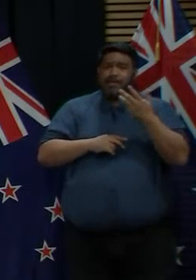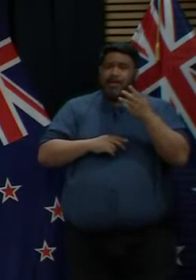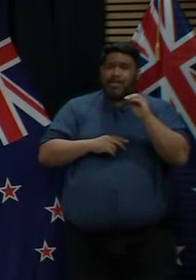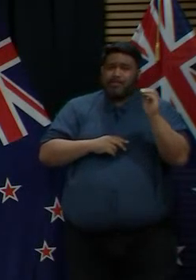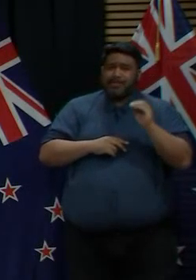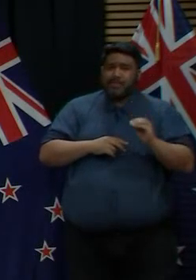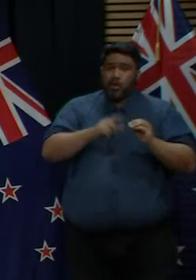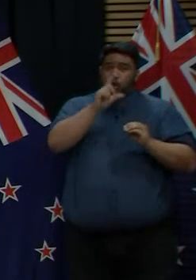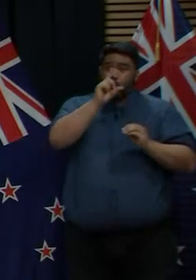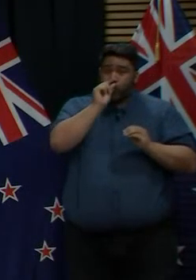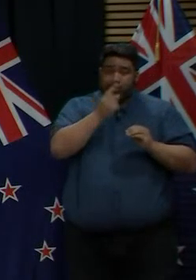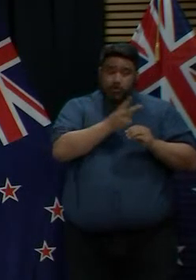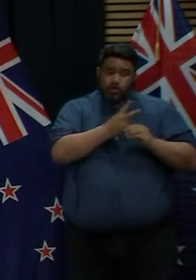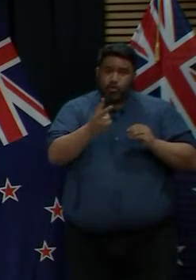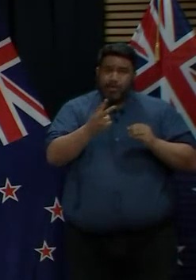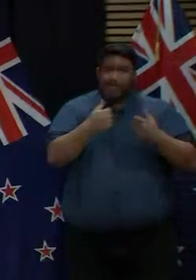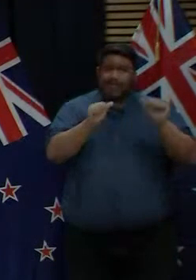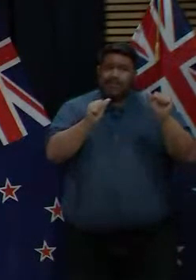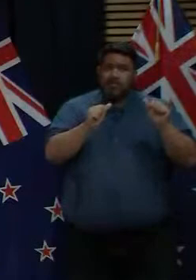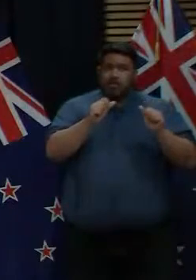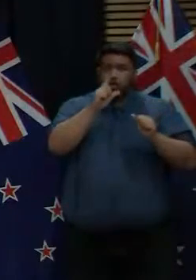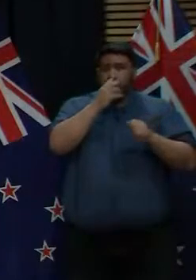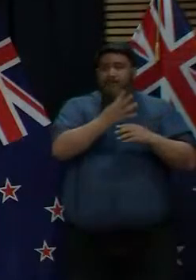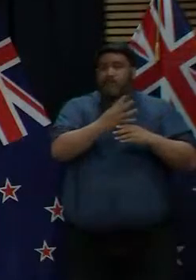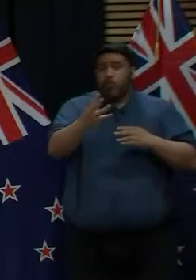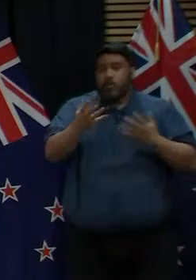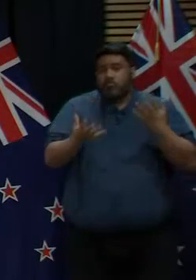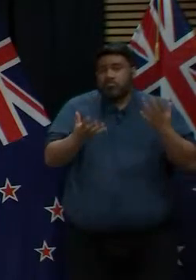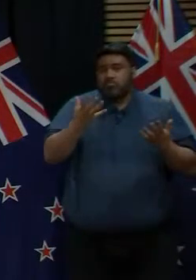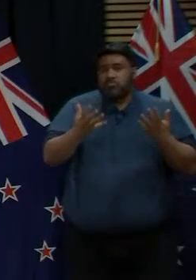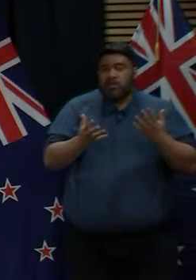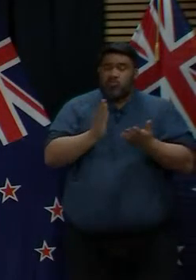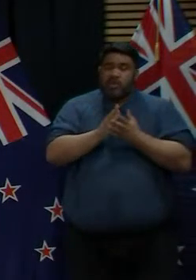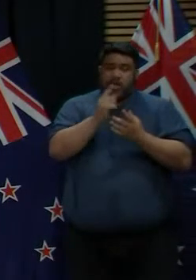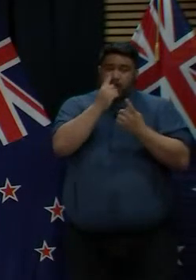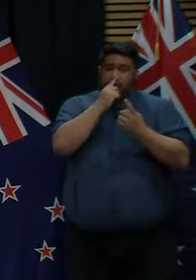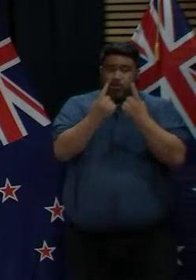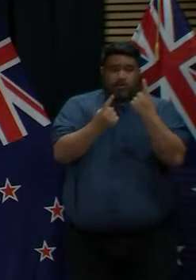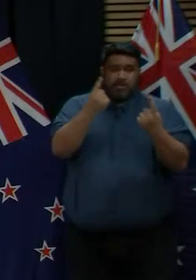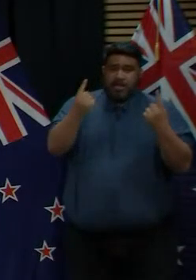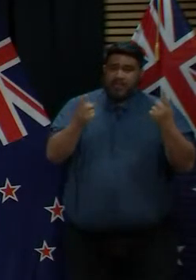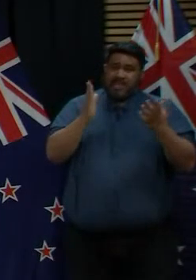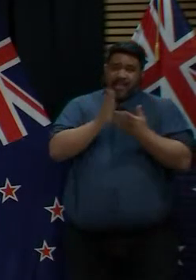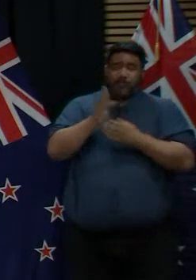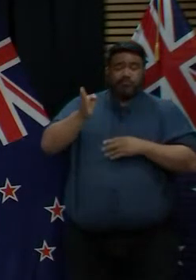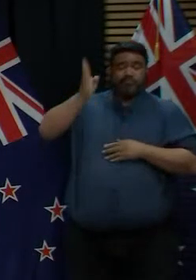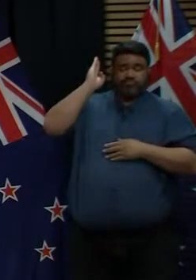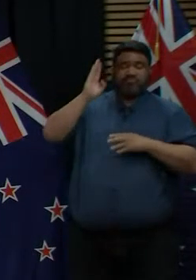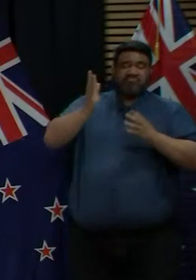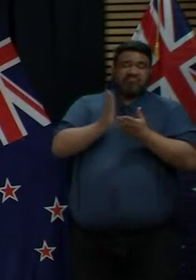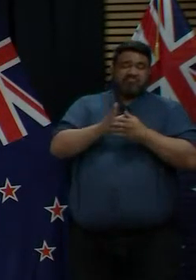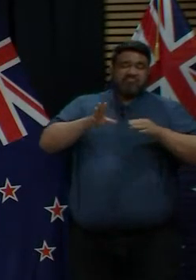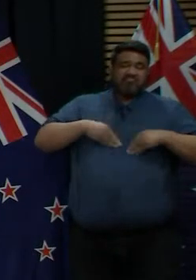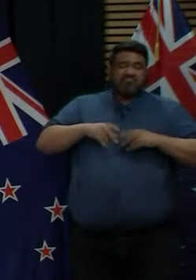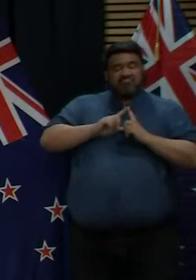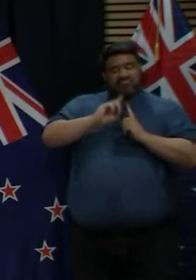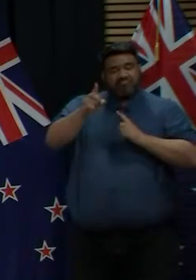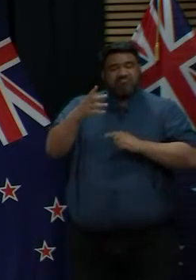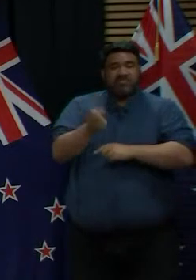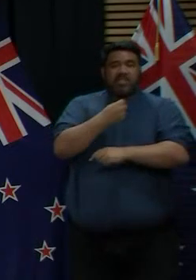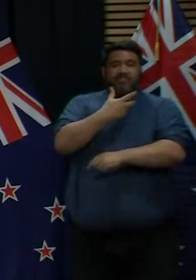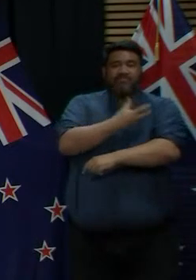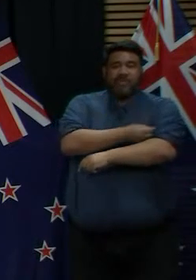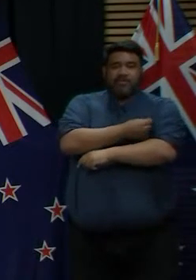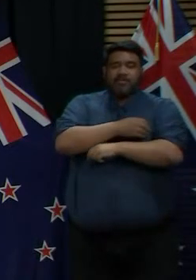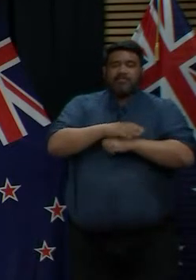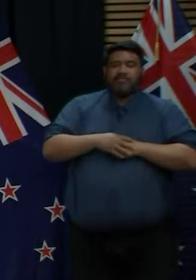month, depending on people's willingness to come forward. And that's where it's going to take all of us. It's not about just going out and applying pressure to